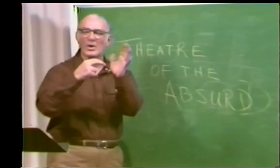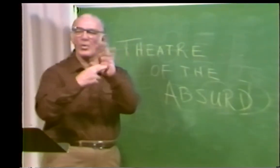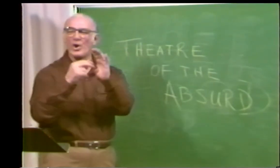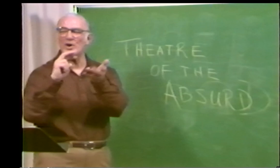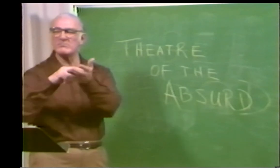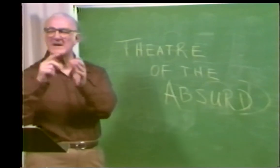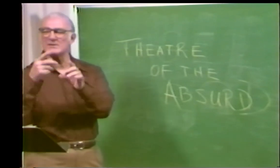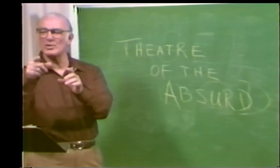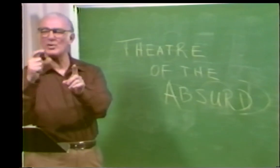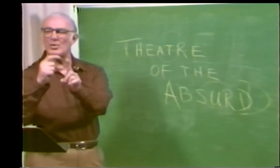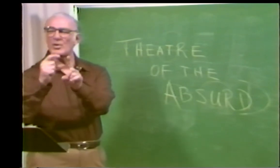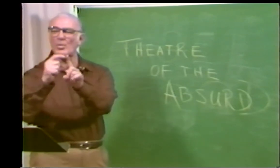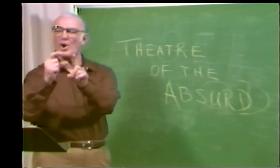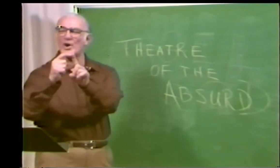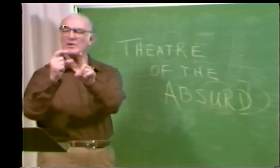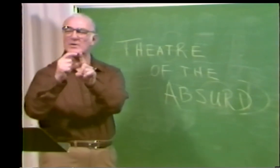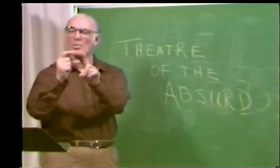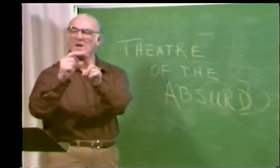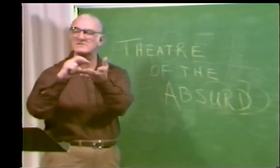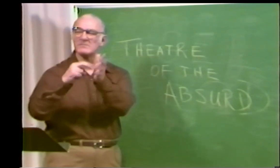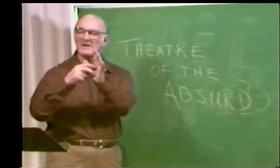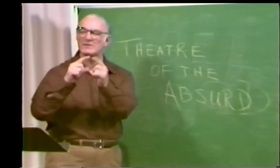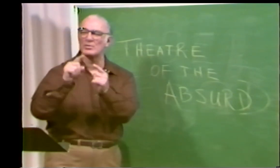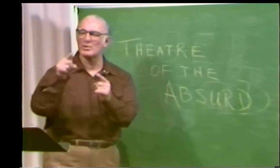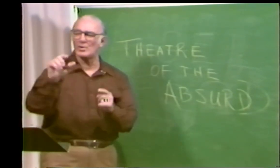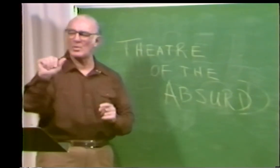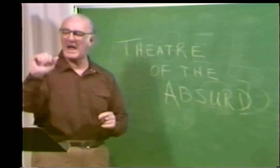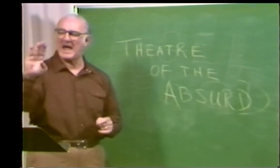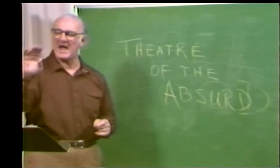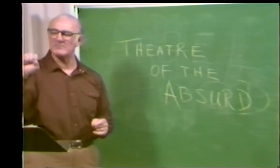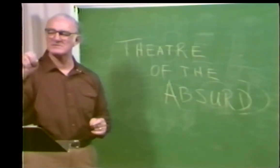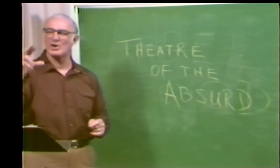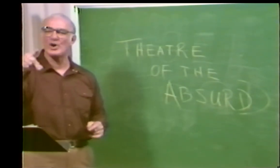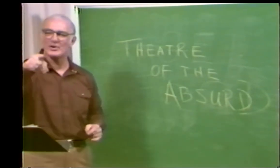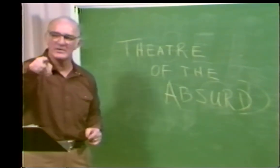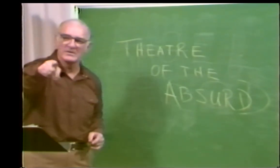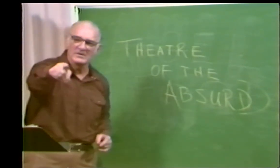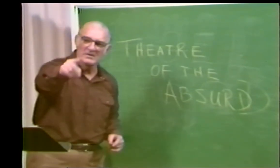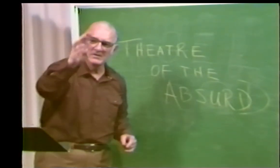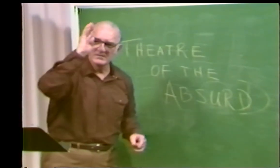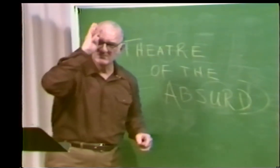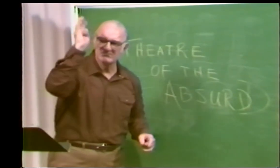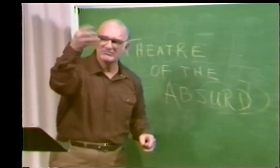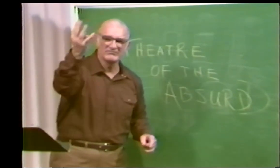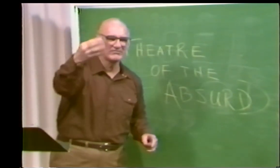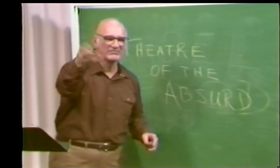the word mean to you? The word. What's it mean to you? Absurd.